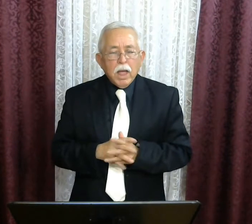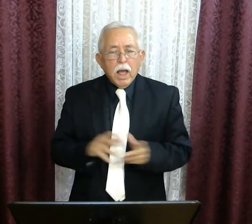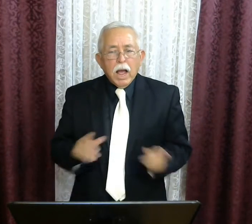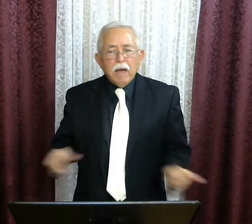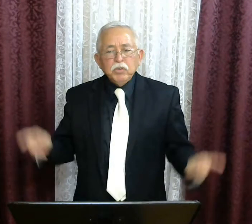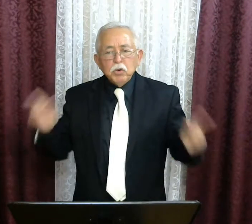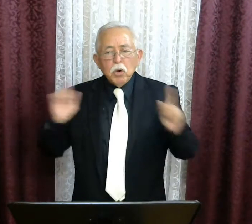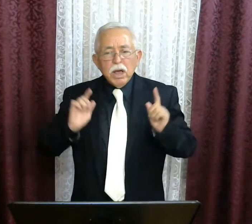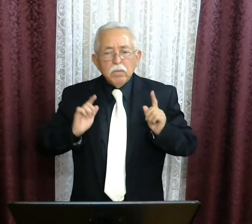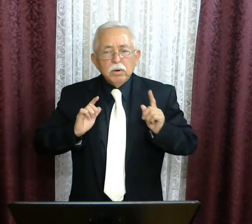Have you ever